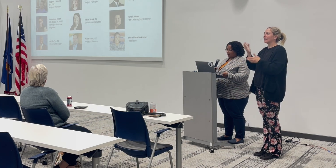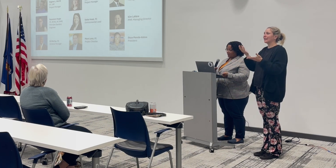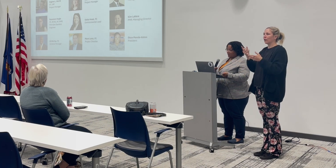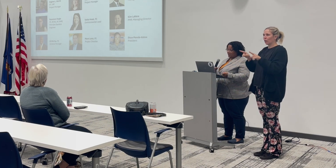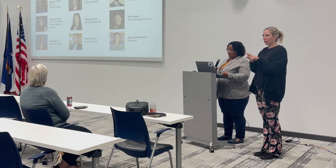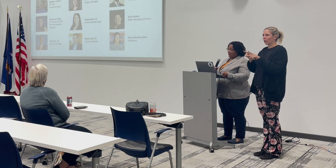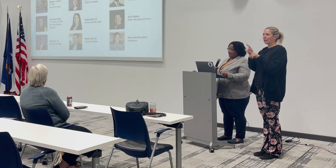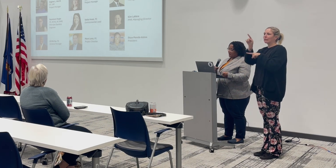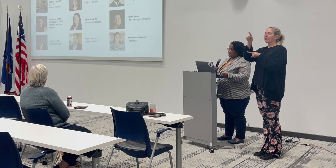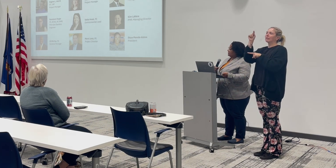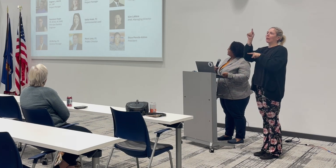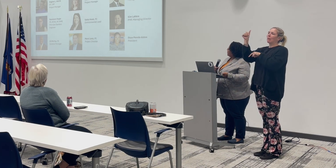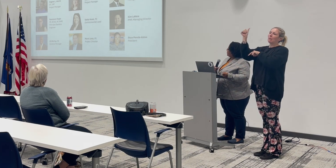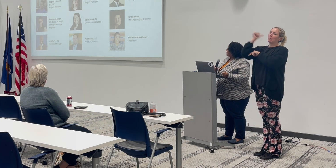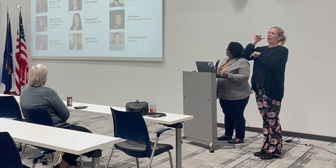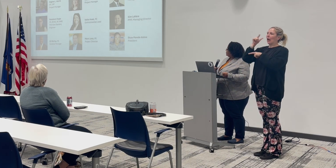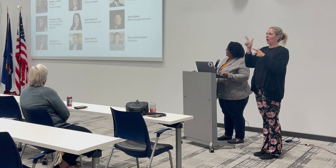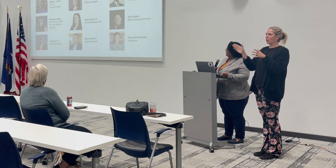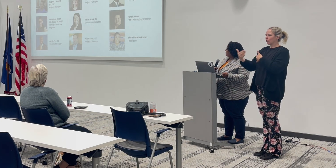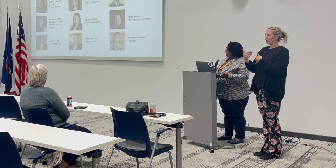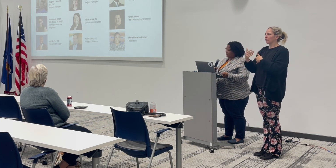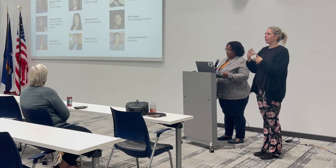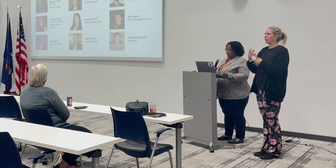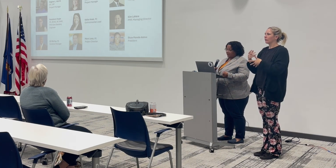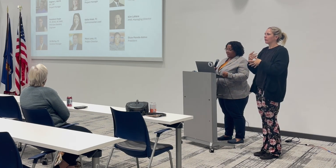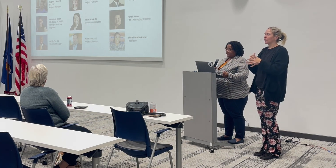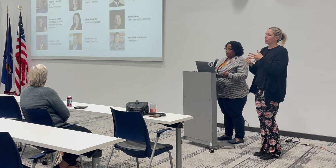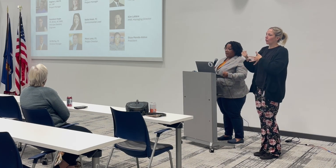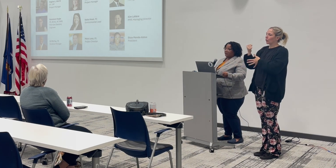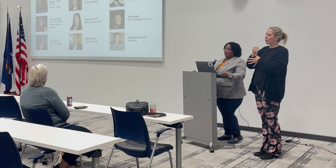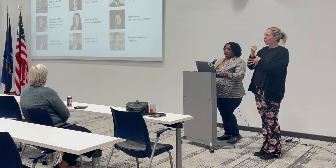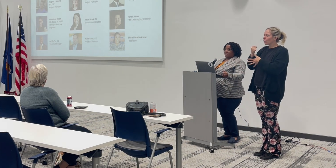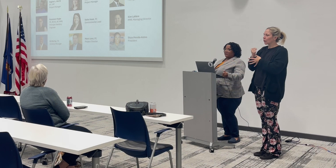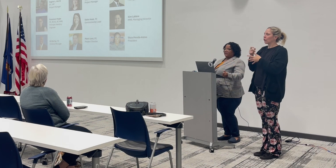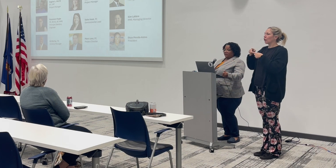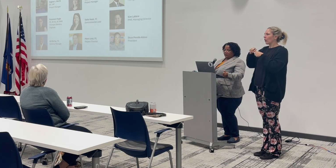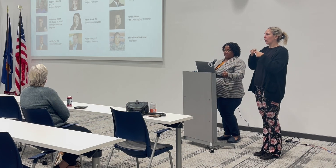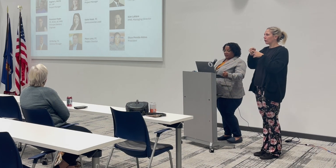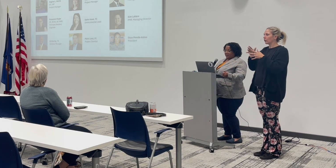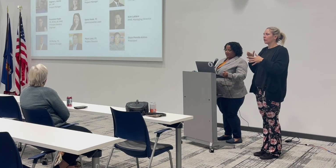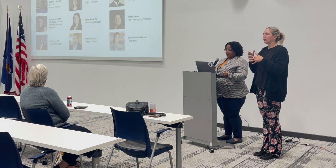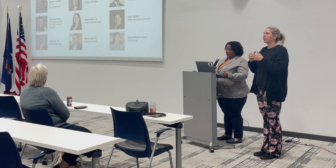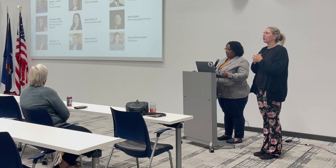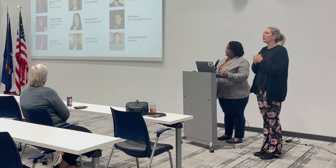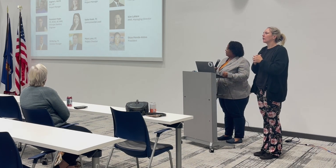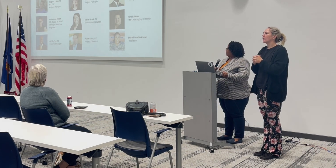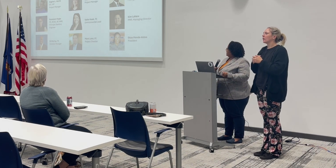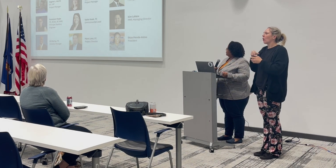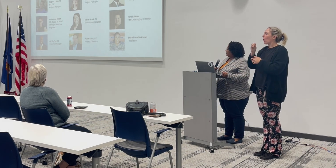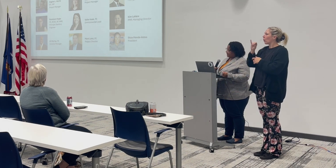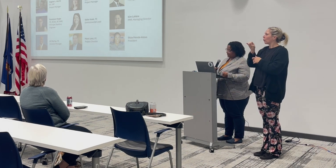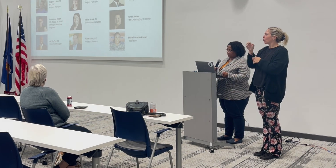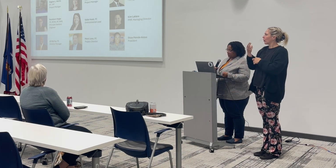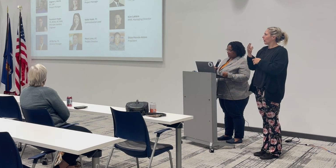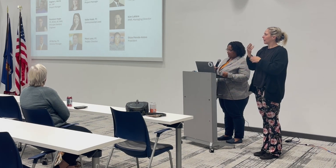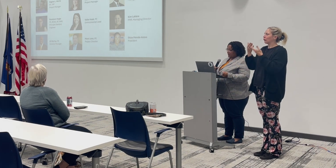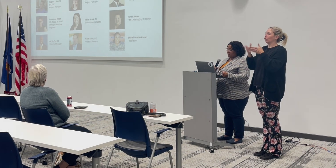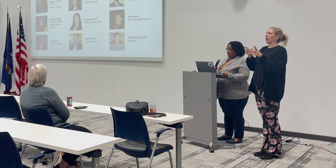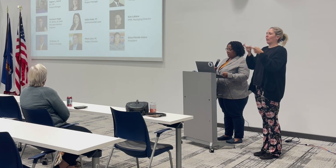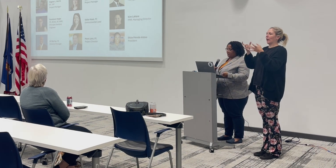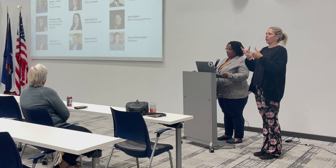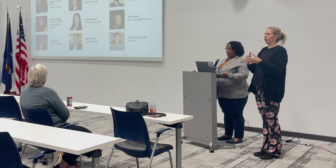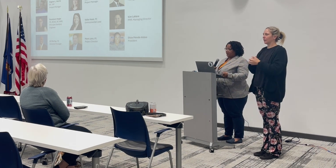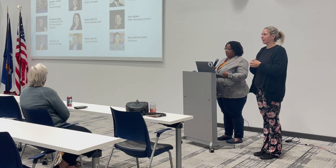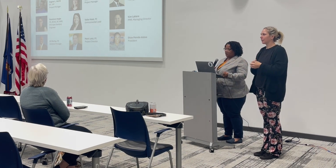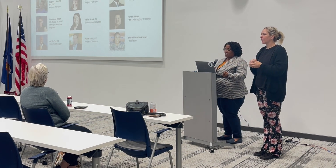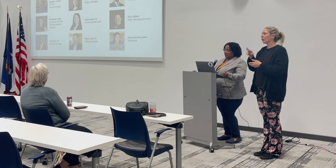the back of the room. She is our principal sanitary engineer. And then OJ McFoy is our general